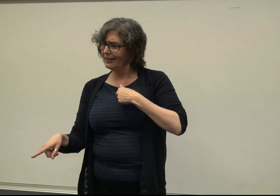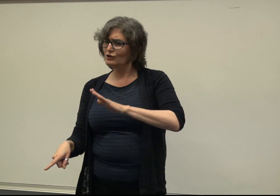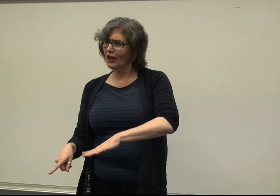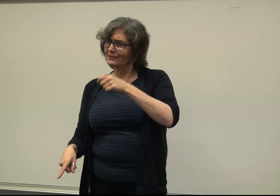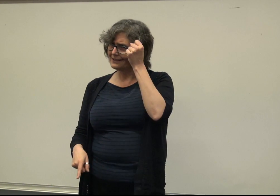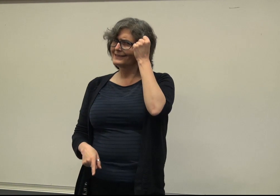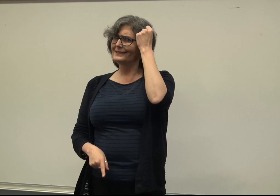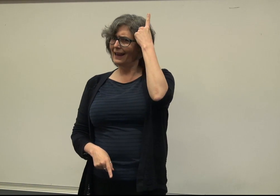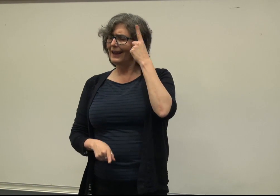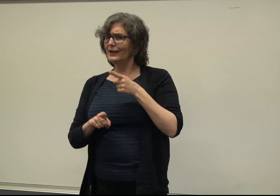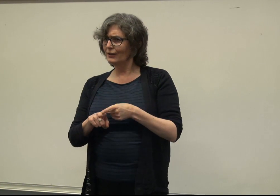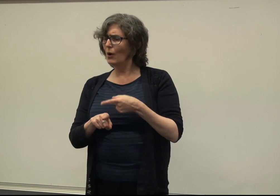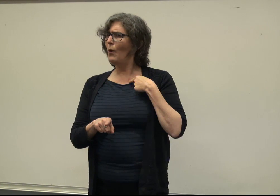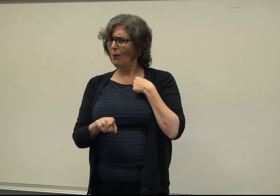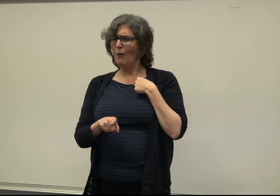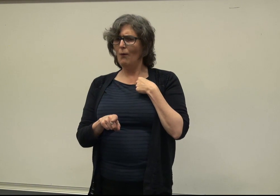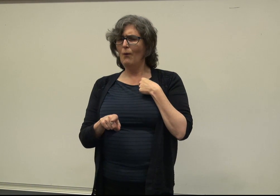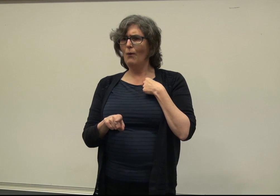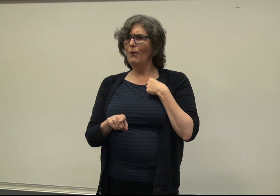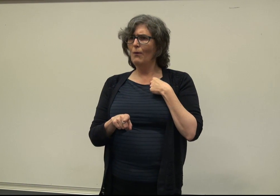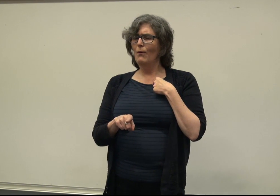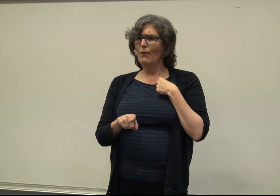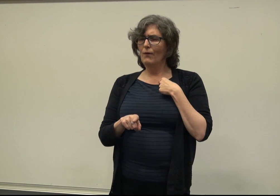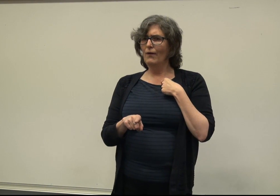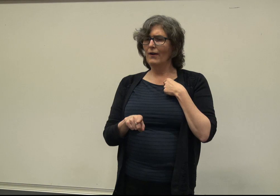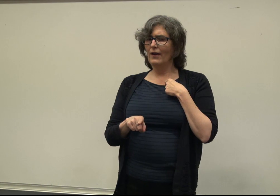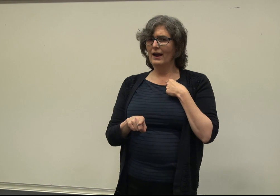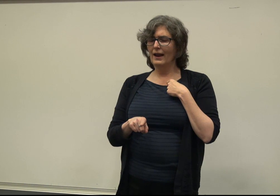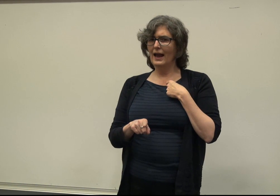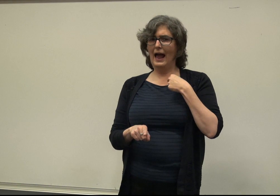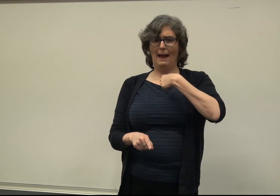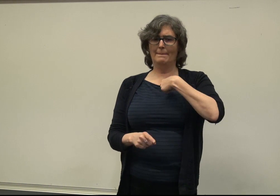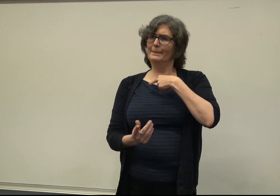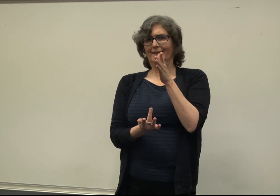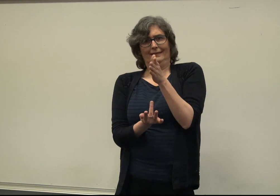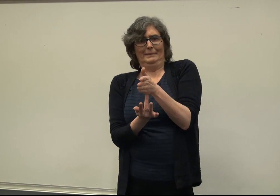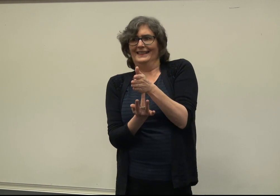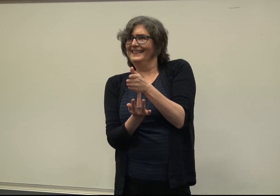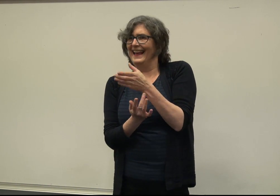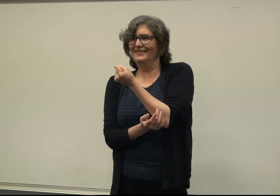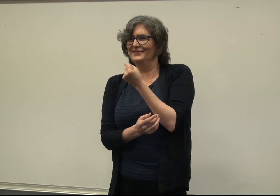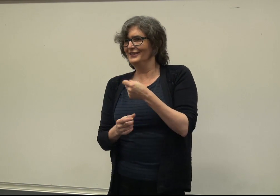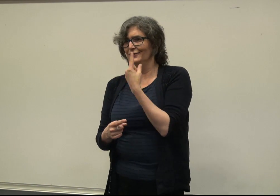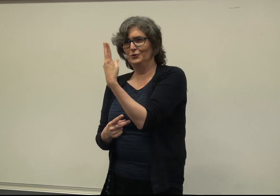out of their linguistic shoes, so to speak, and understand that,